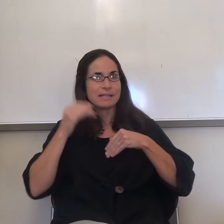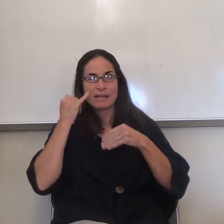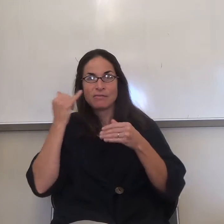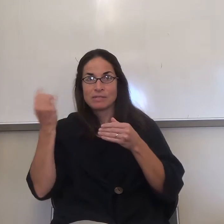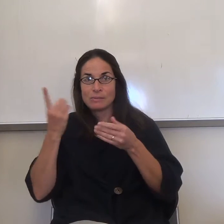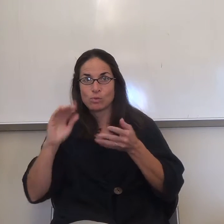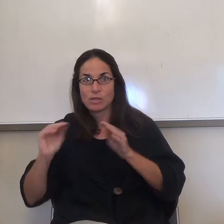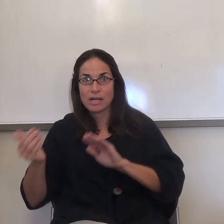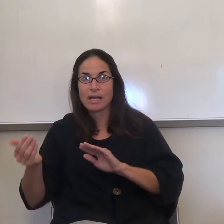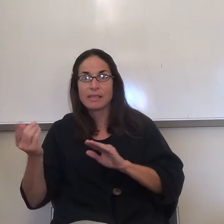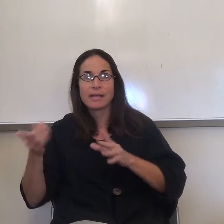possessing